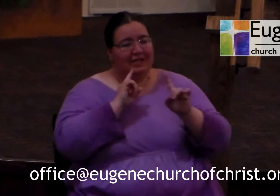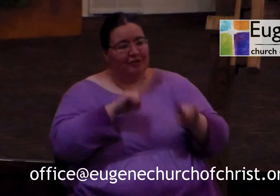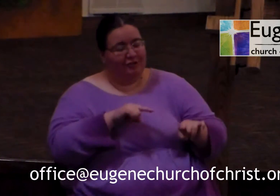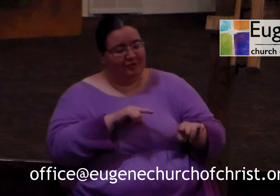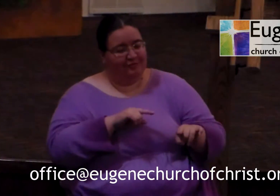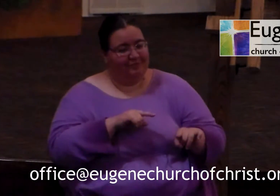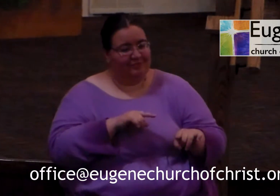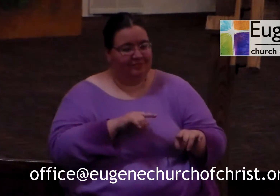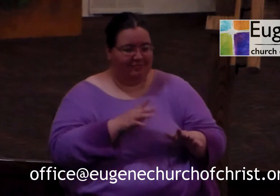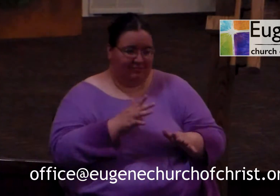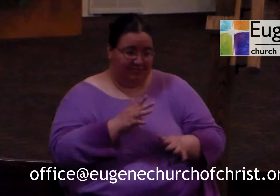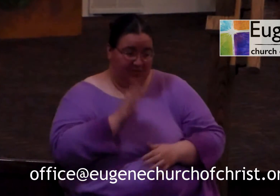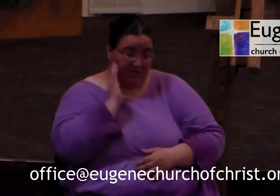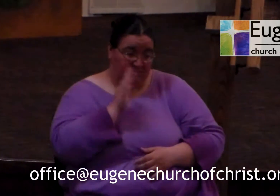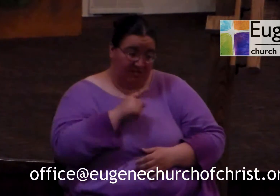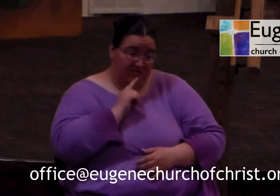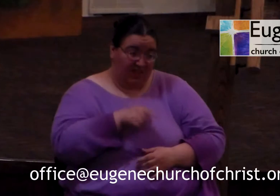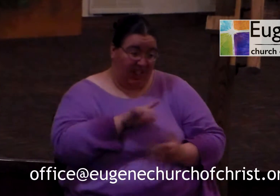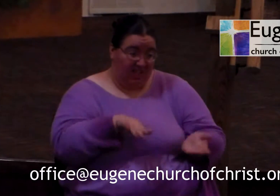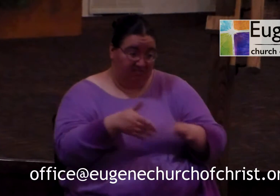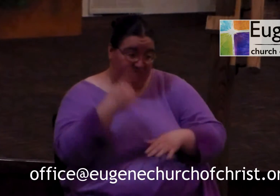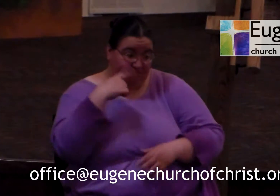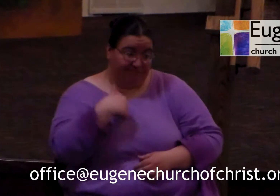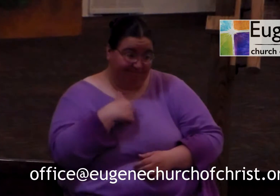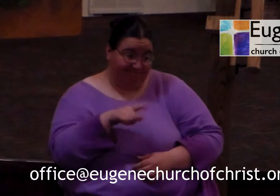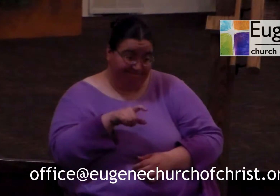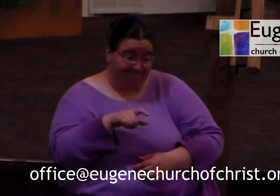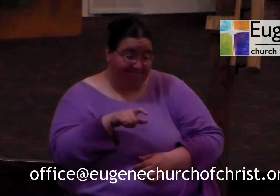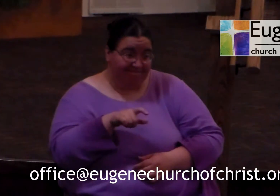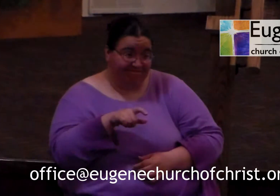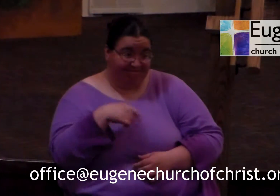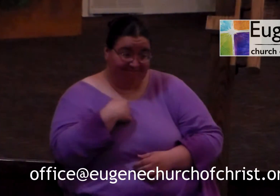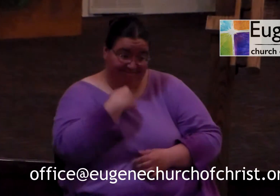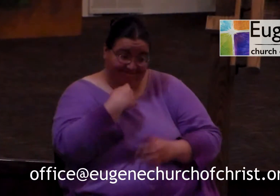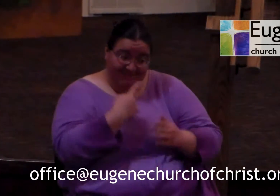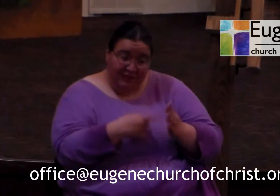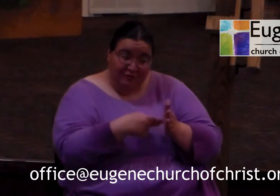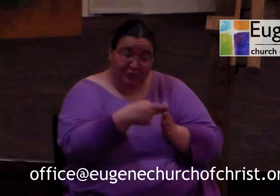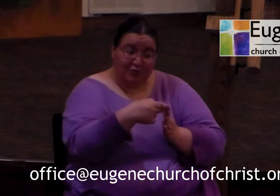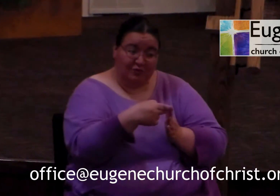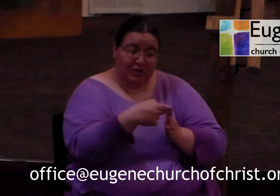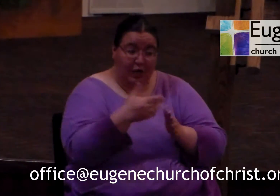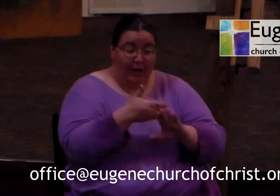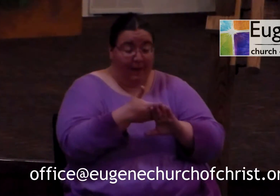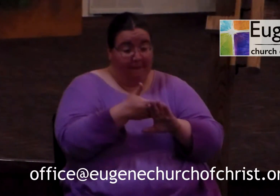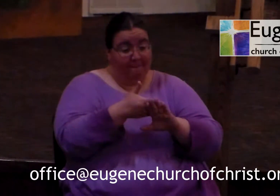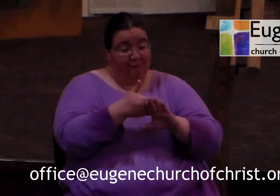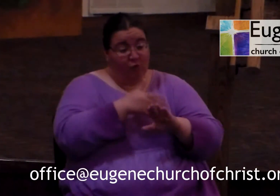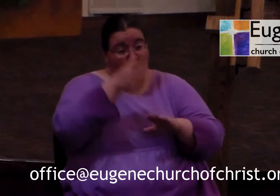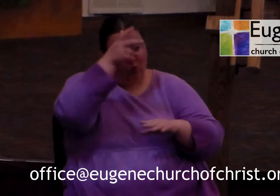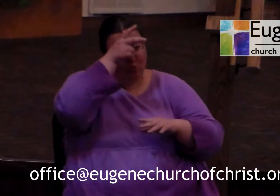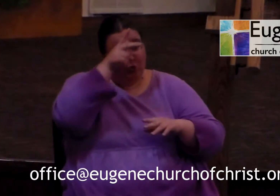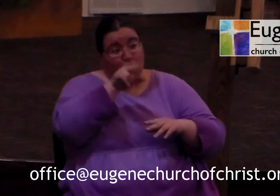lay down your life for me? I tell you the truth, before the rooster crows, you will disown me 3